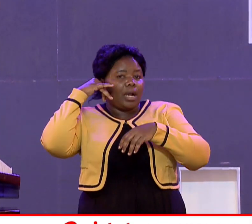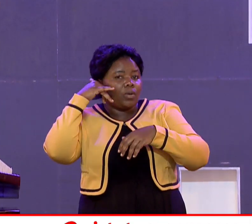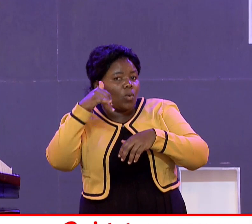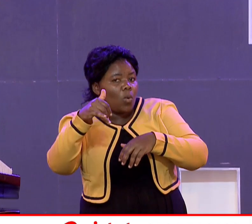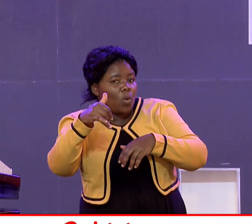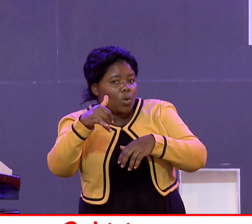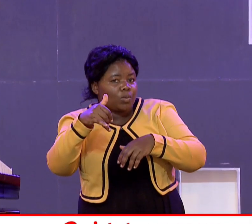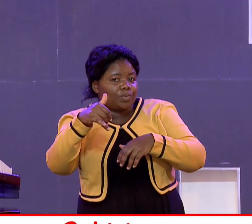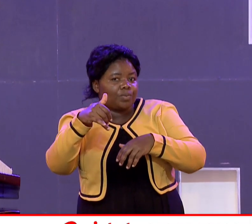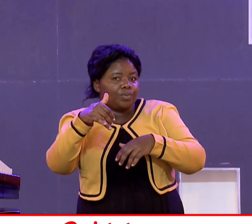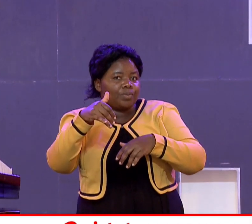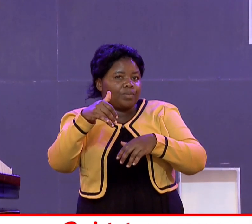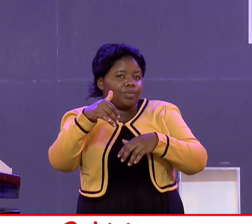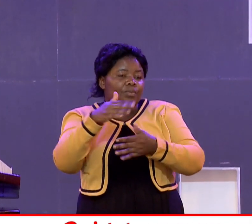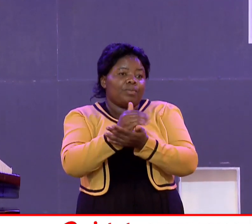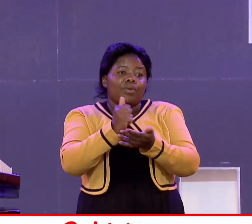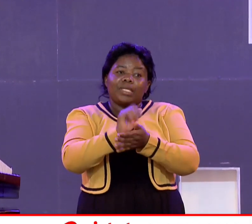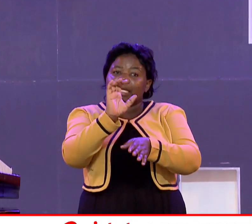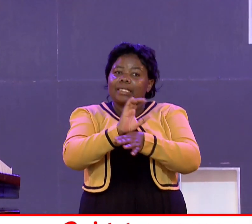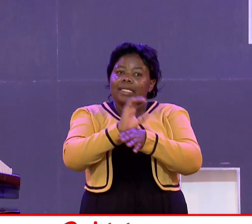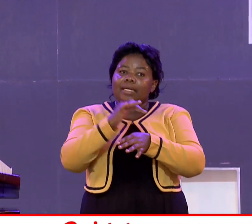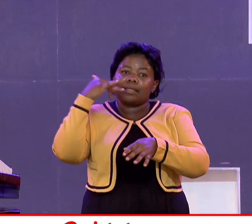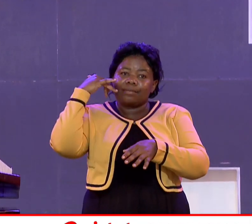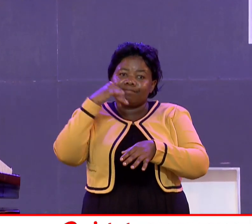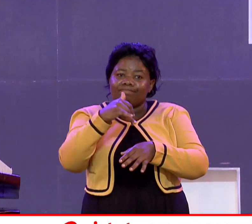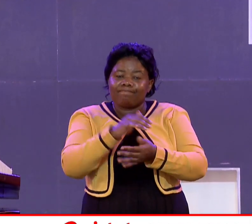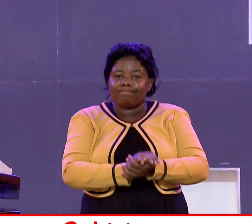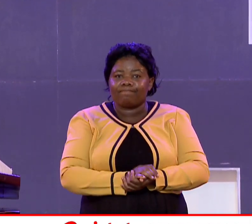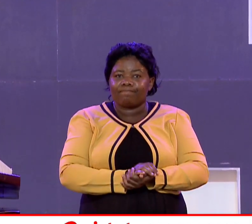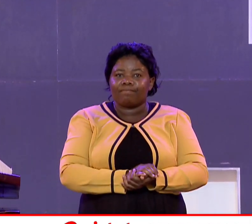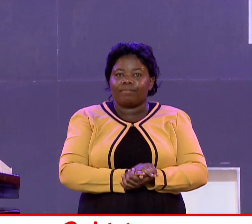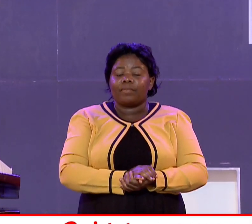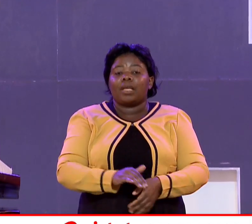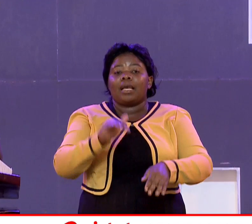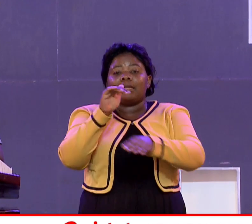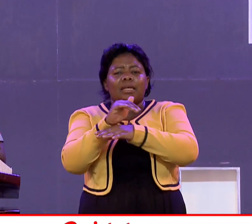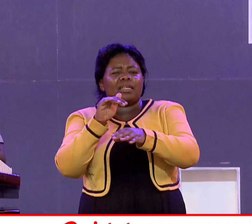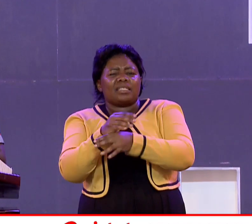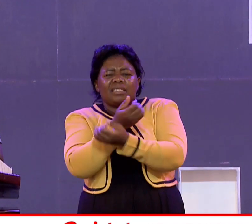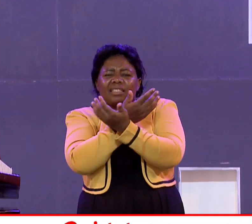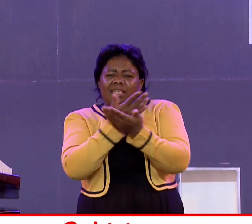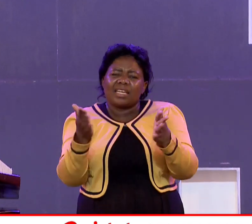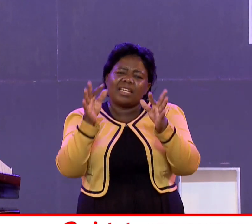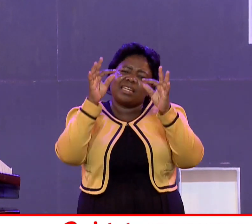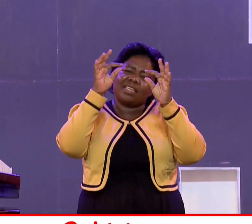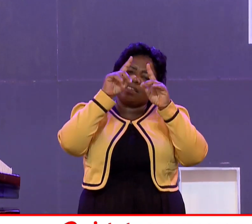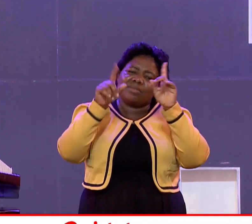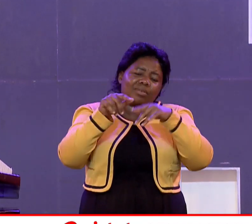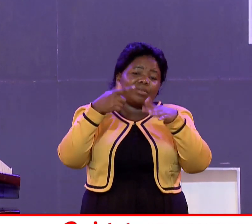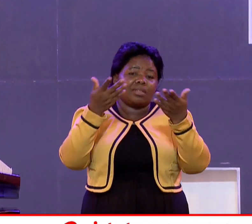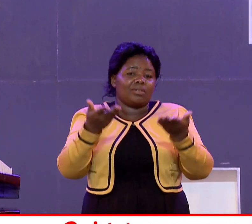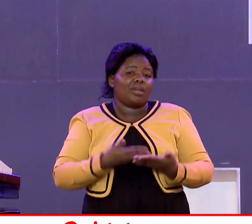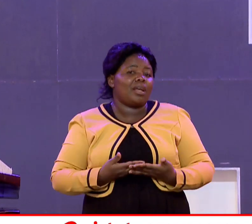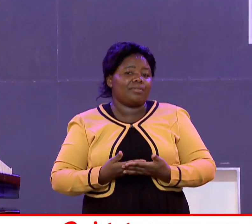can call on them. Banga ze namba ze kanisa. Because they are the contacts of the church. Okubuza ekibuzo kyonacho oyagala. To inquire or make